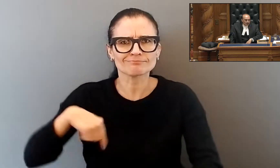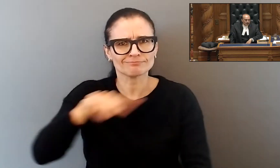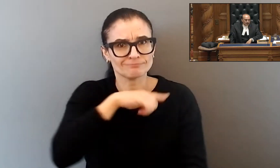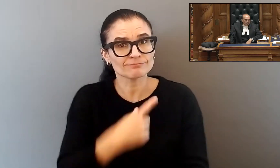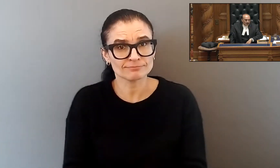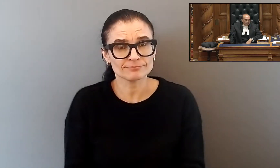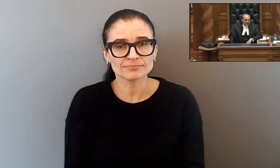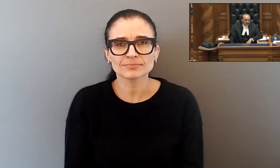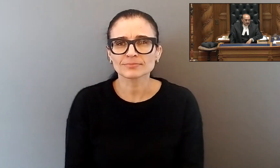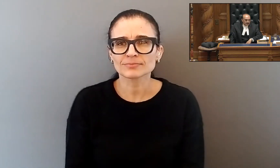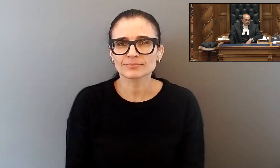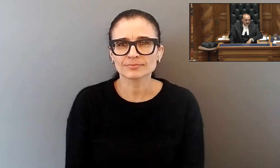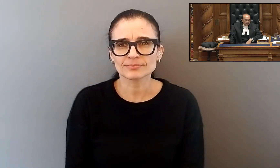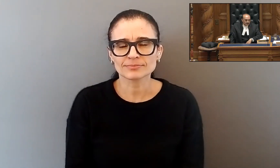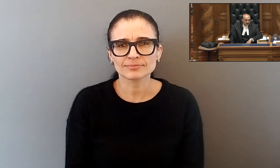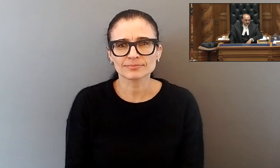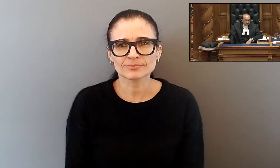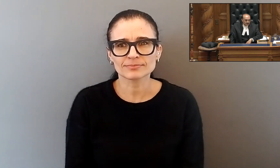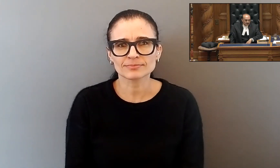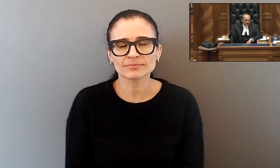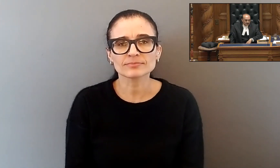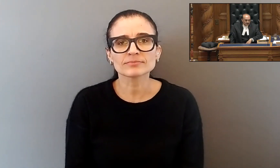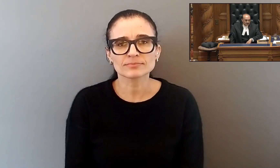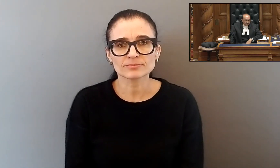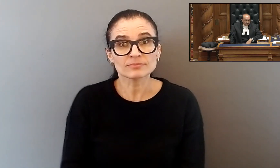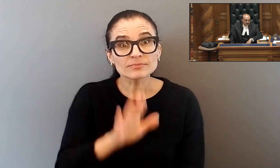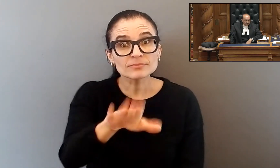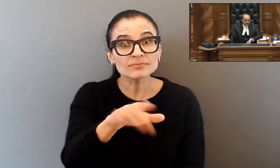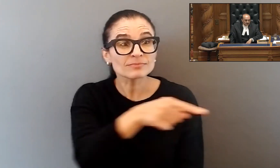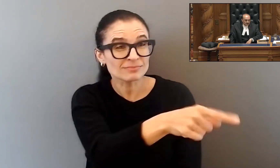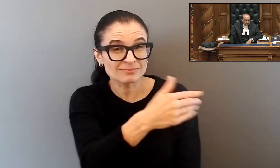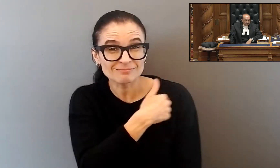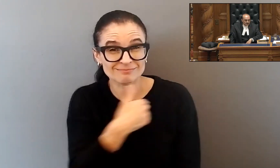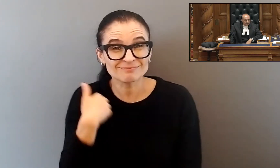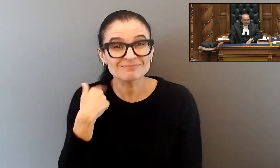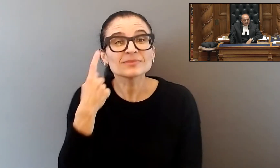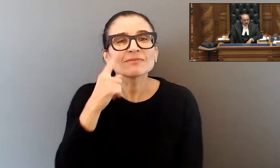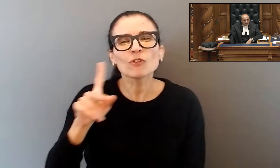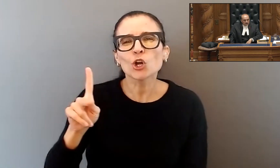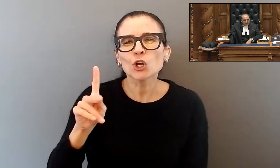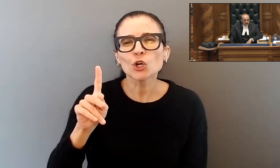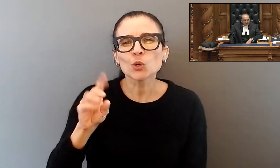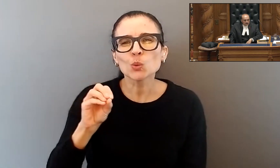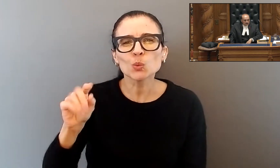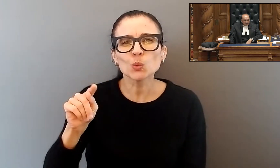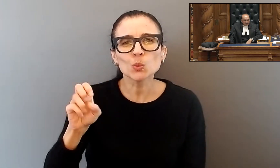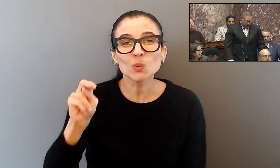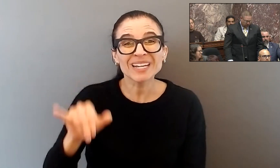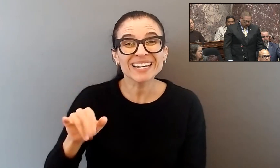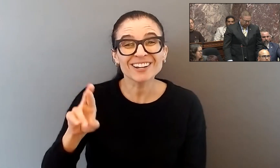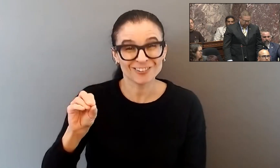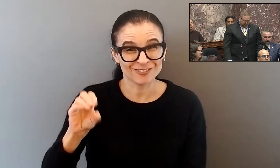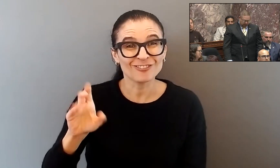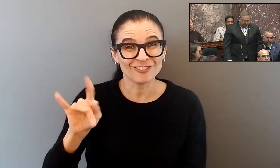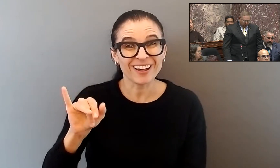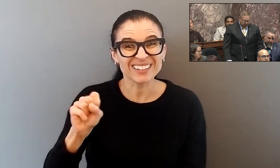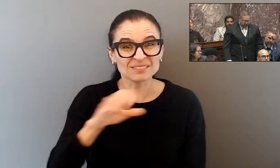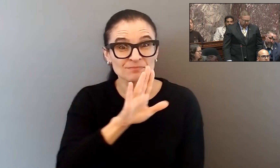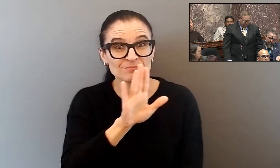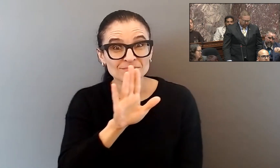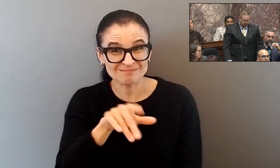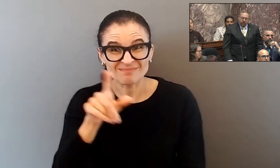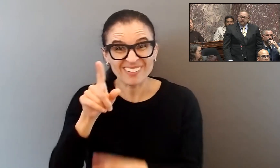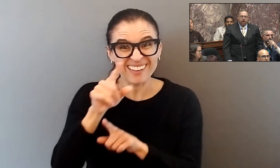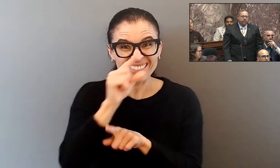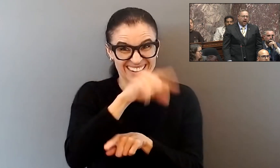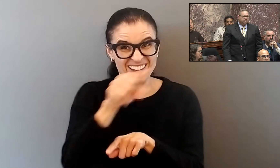Member for Kootenay Rockies. Well, let's talk about stalling then. The self-imposed deadline from this government for the review of the mineral claims